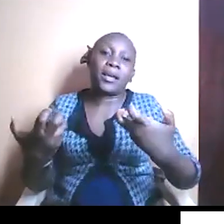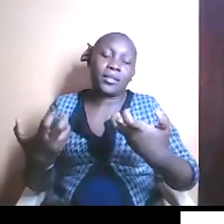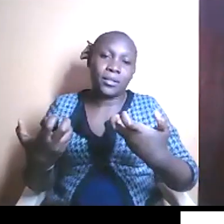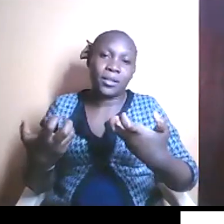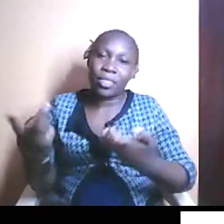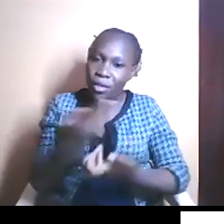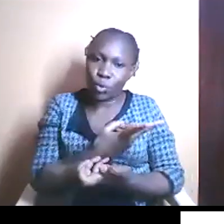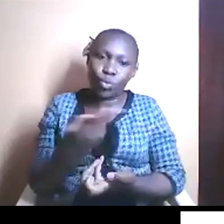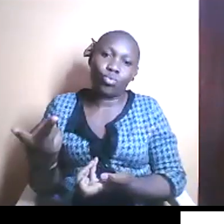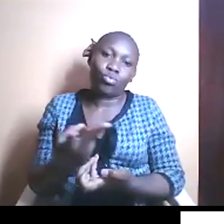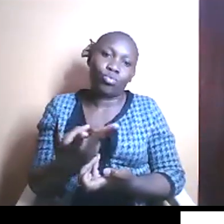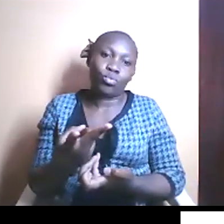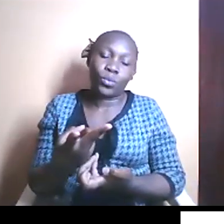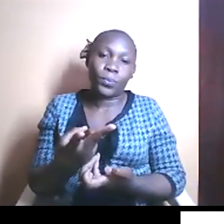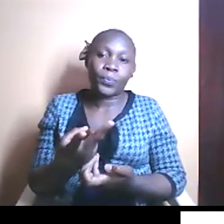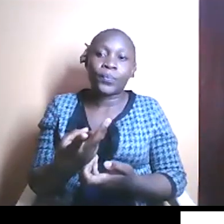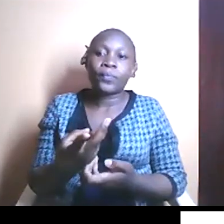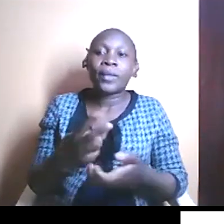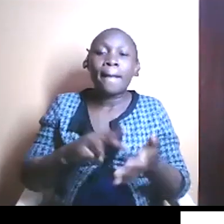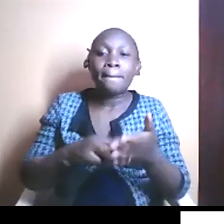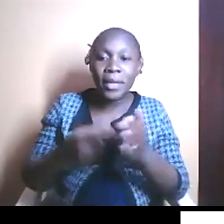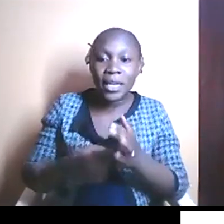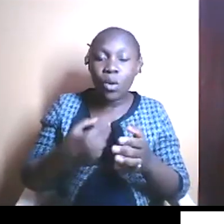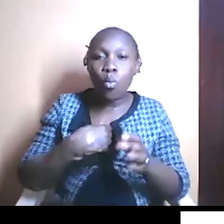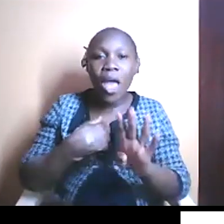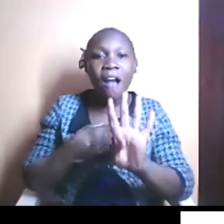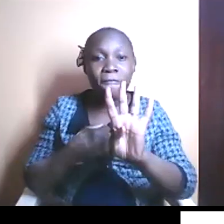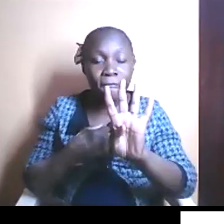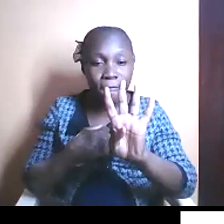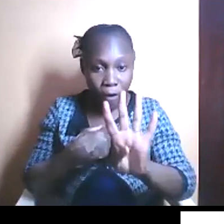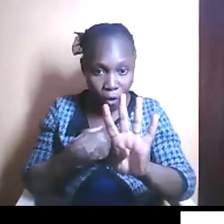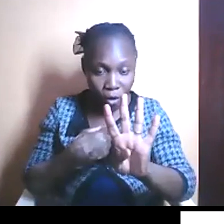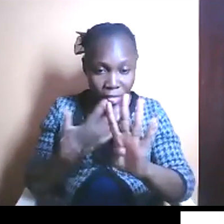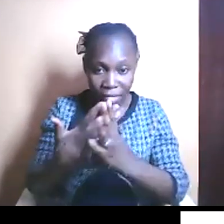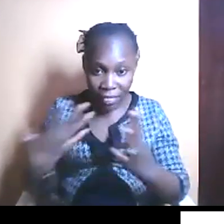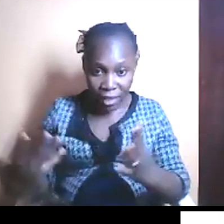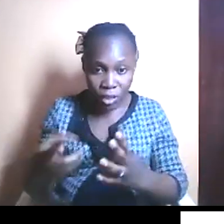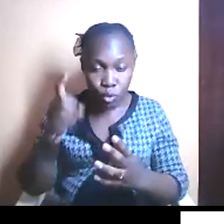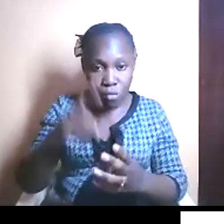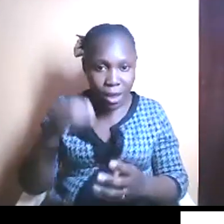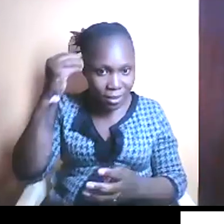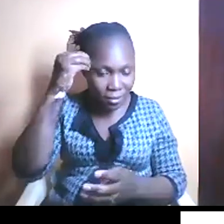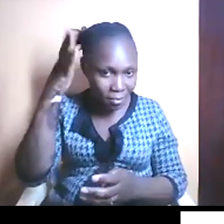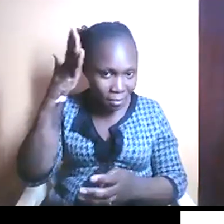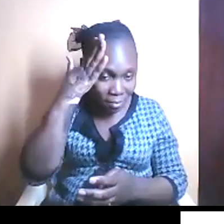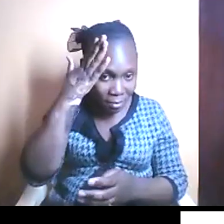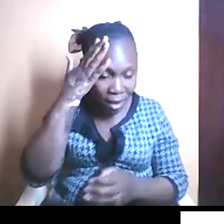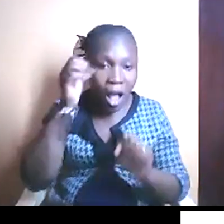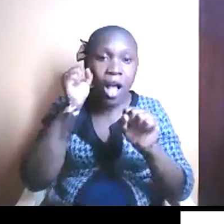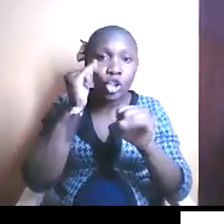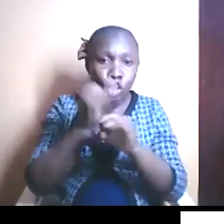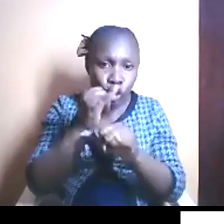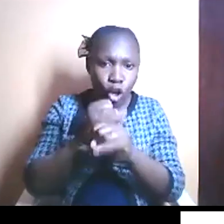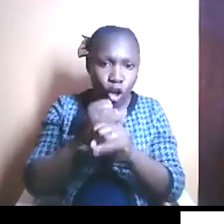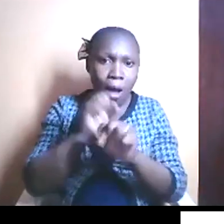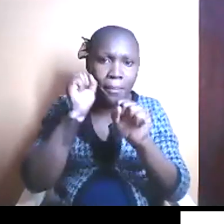So in summary, there are 4 potential solutions. The first one is, of course, you can leave or get out. Number